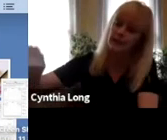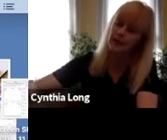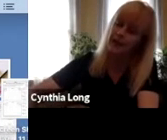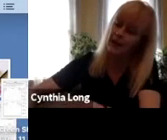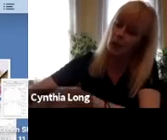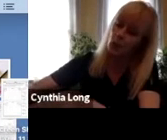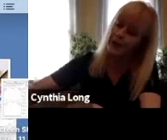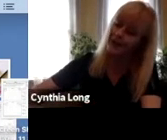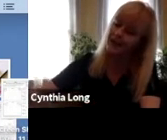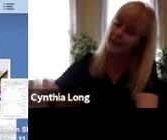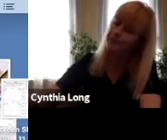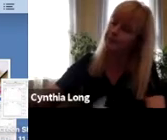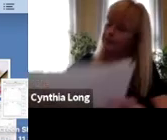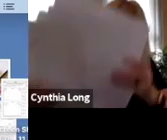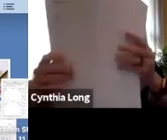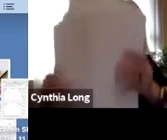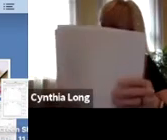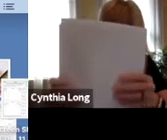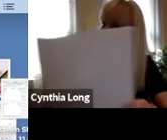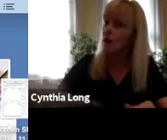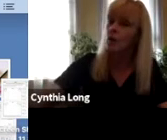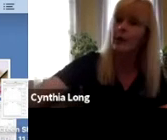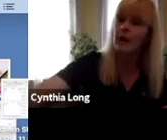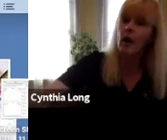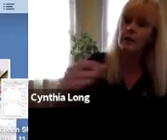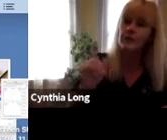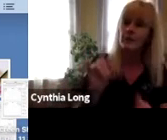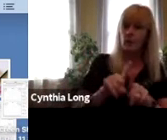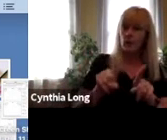as well. We